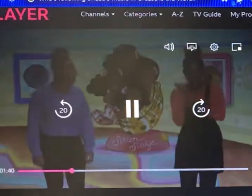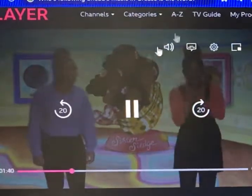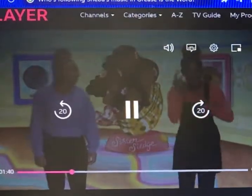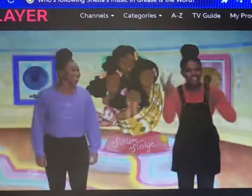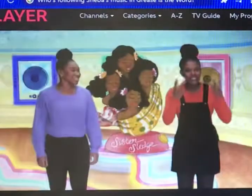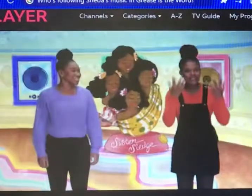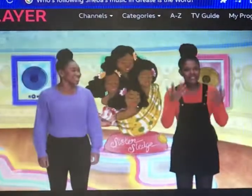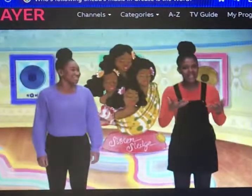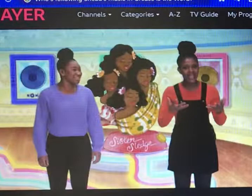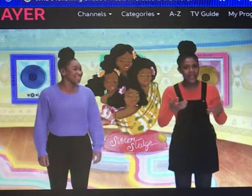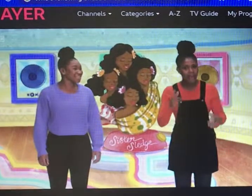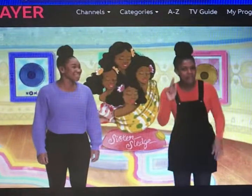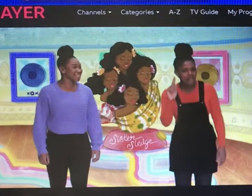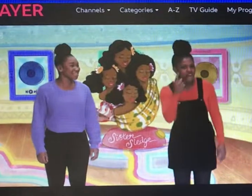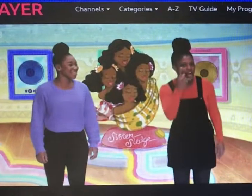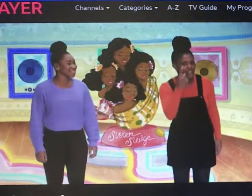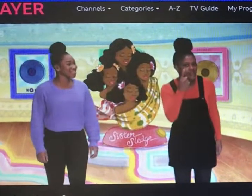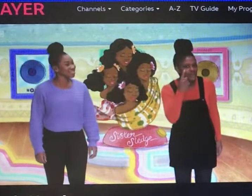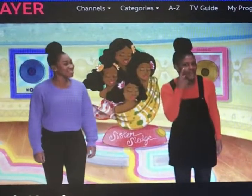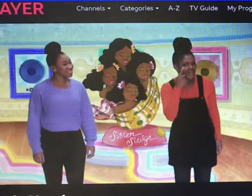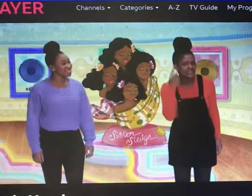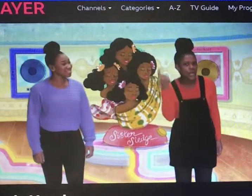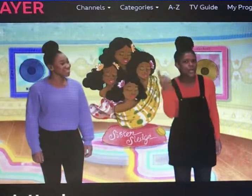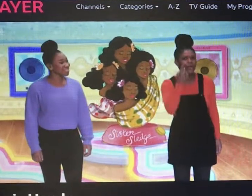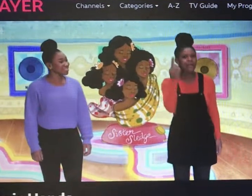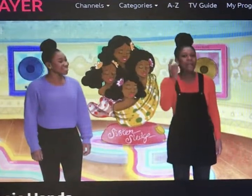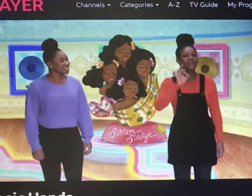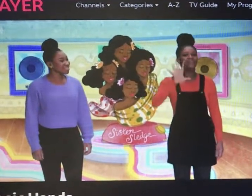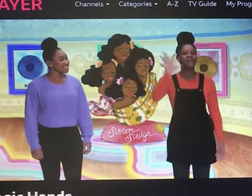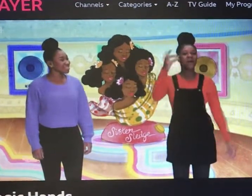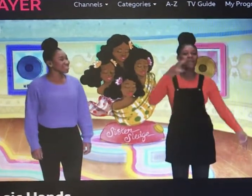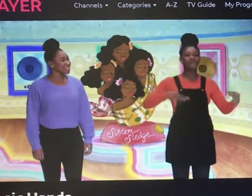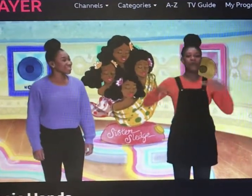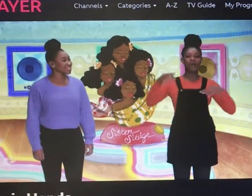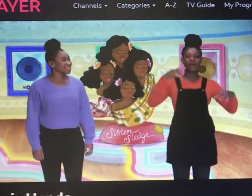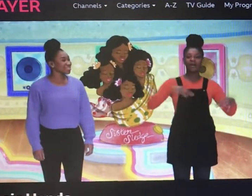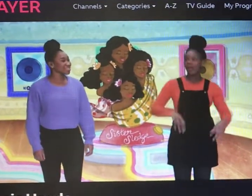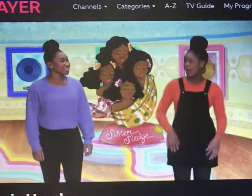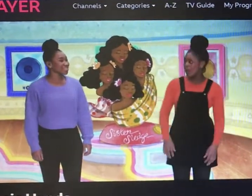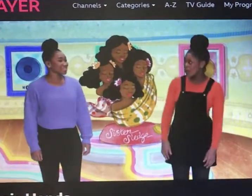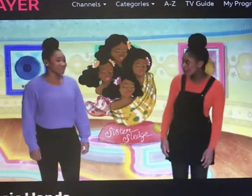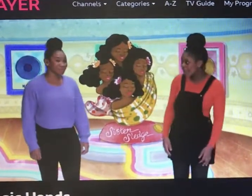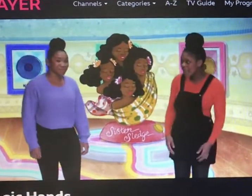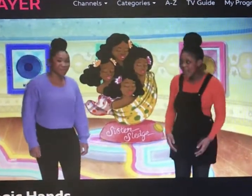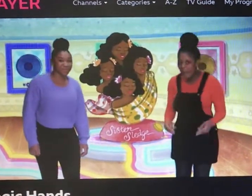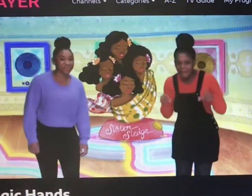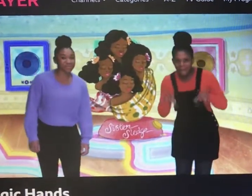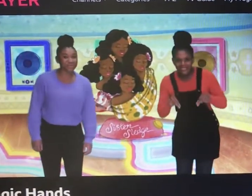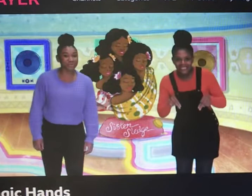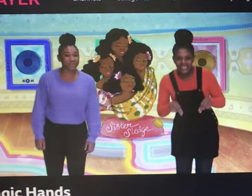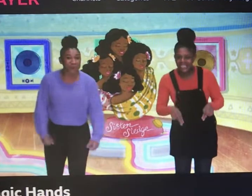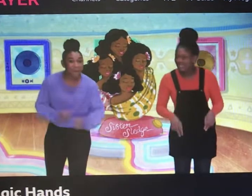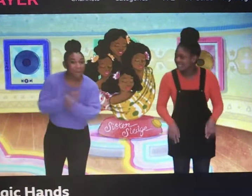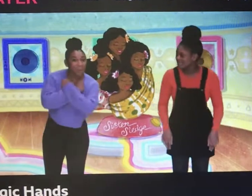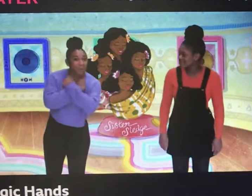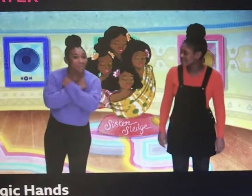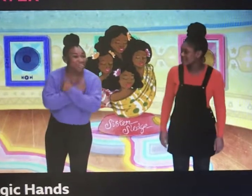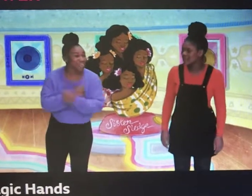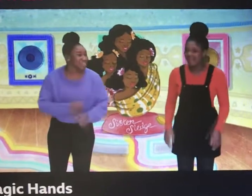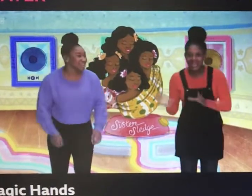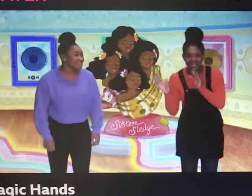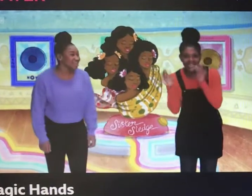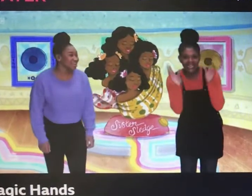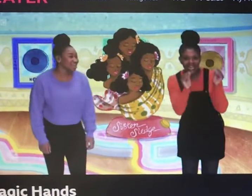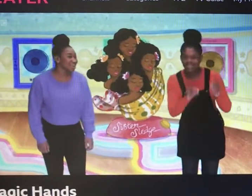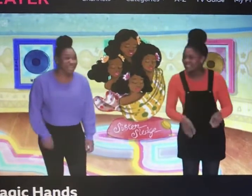We have a great song today, but first we're going to find out who will be our star performer. Will it be Pixie,